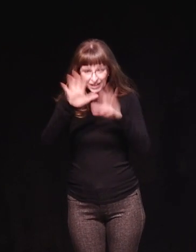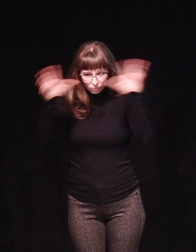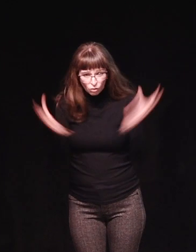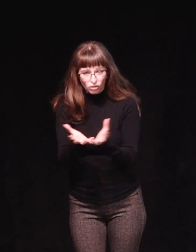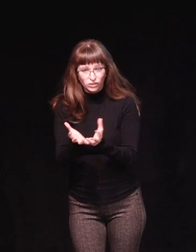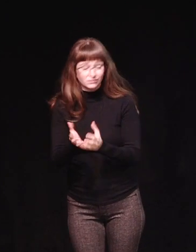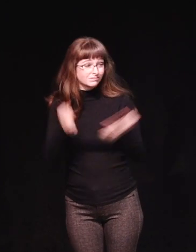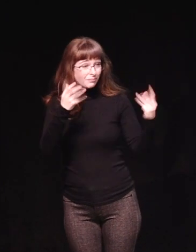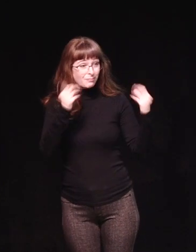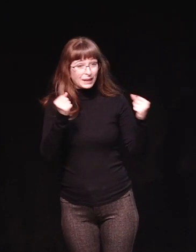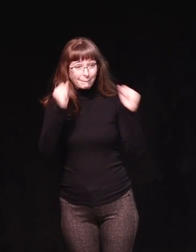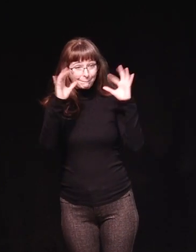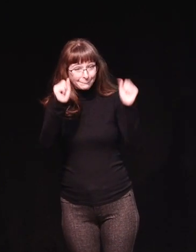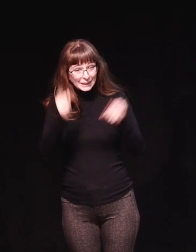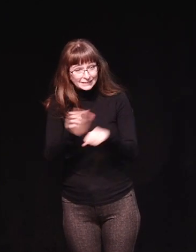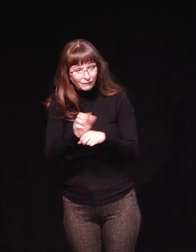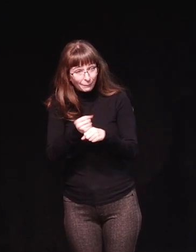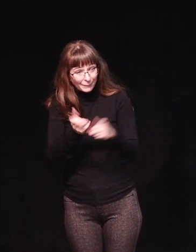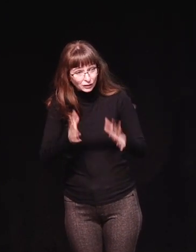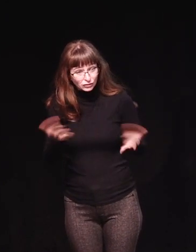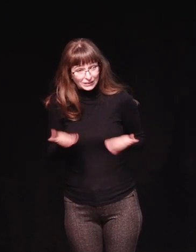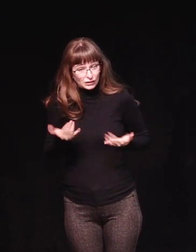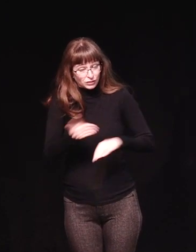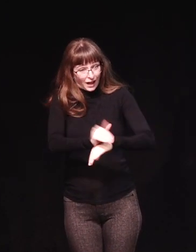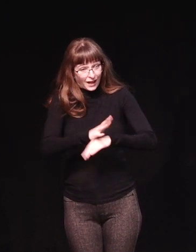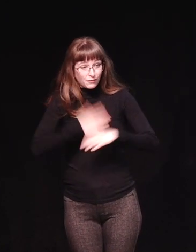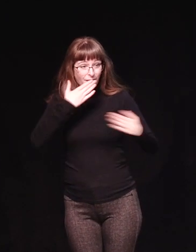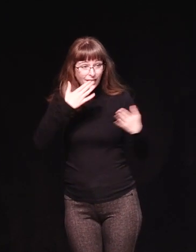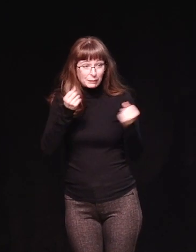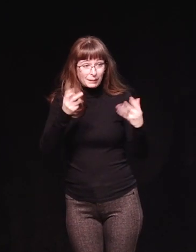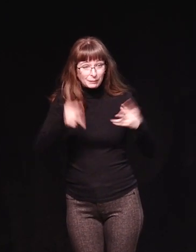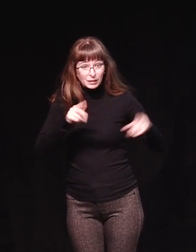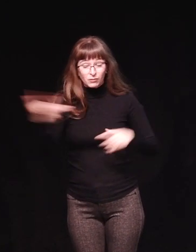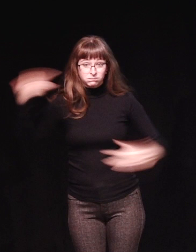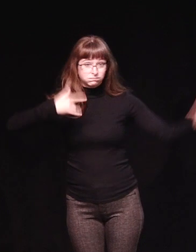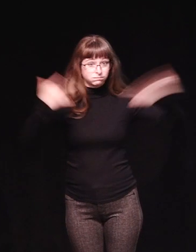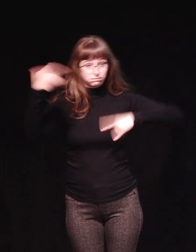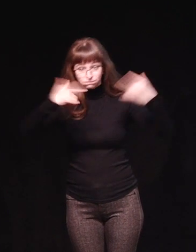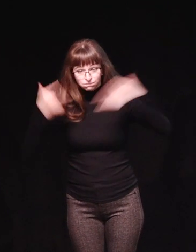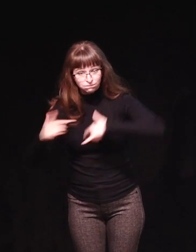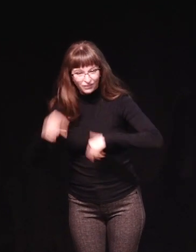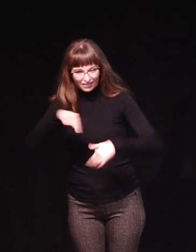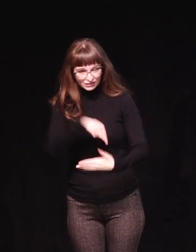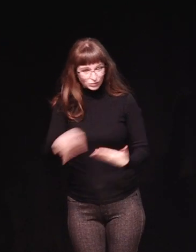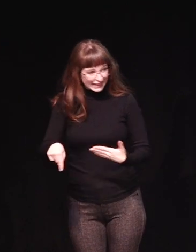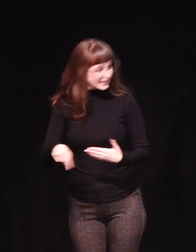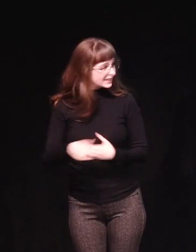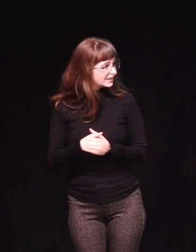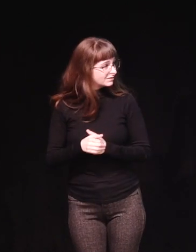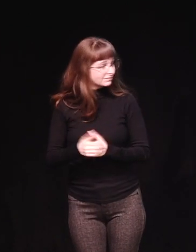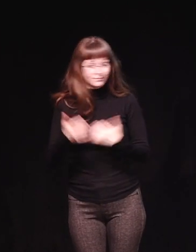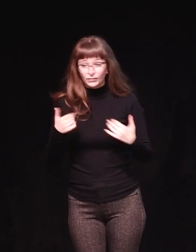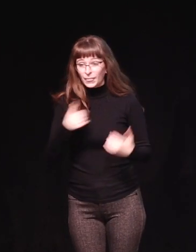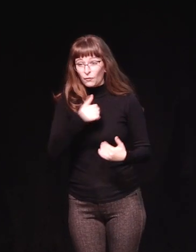many of them are here with us tonight, who are joining us all week. They've come from near and far and allow us to take a deeper